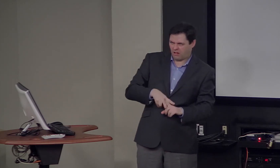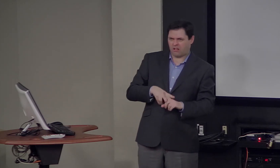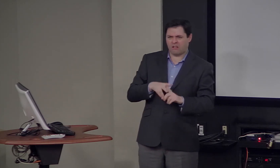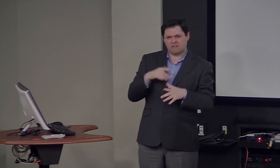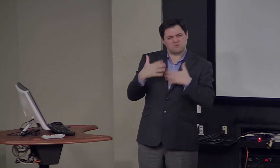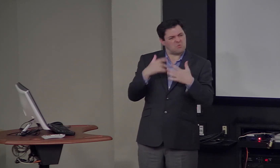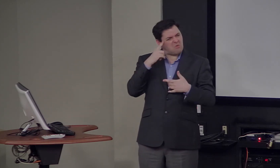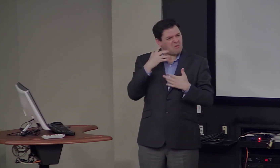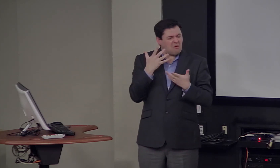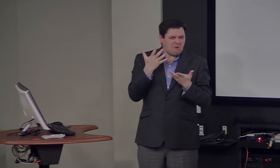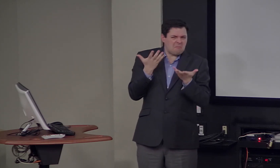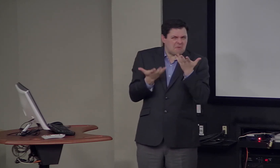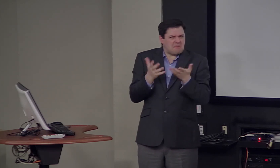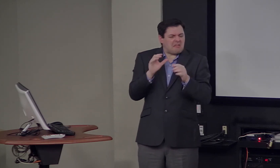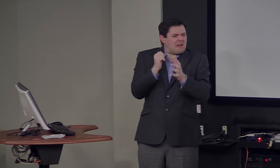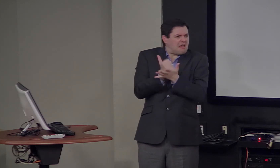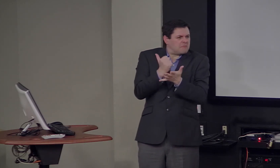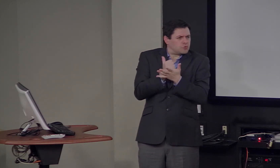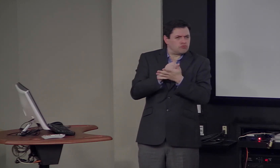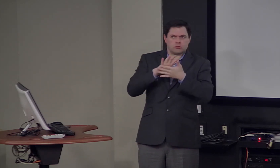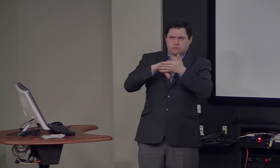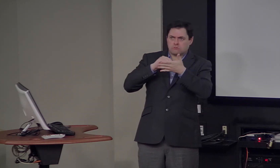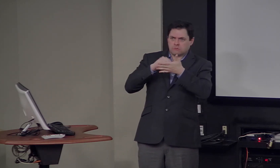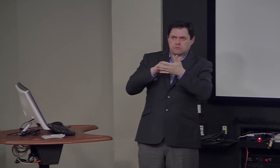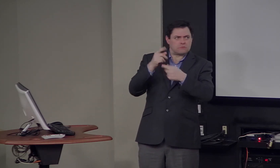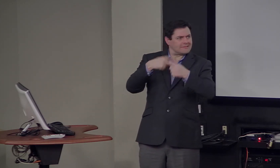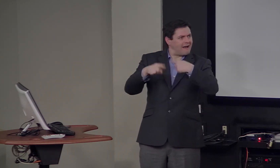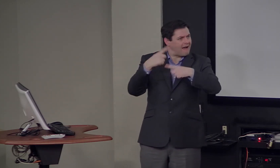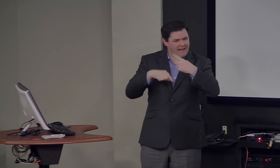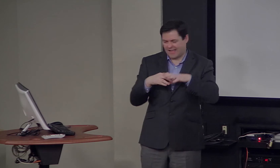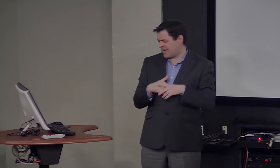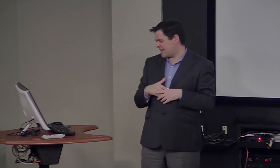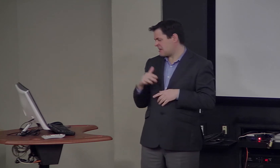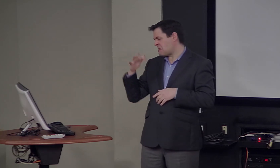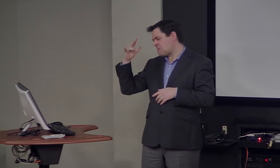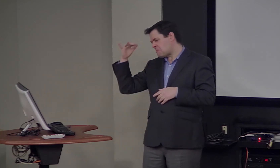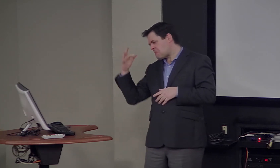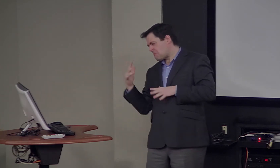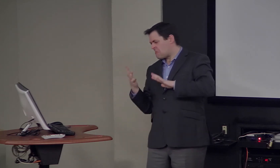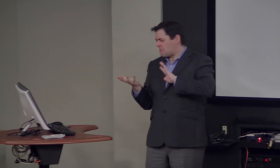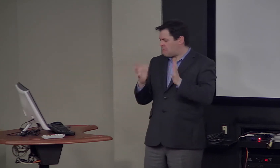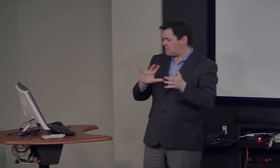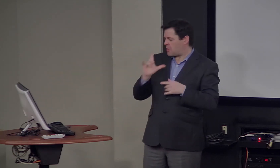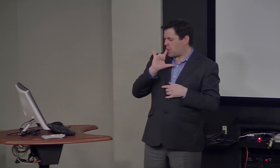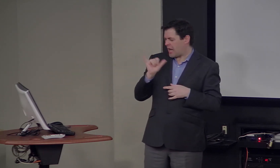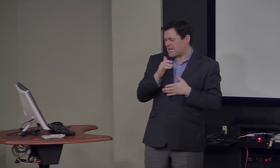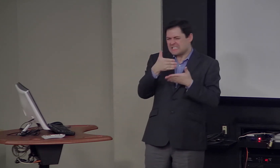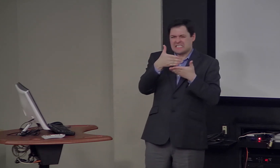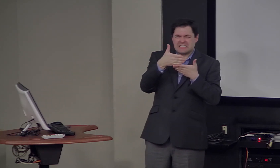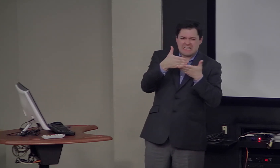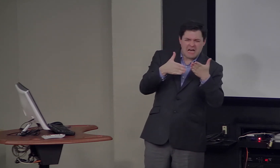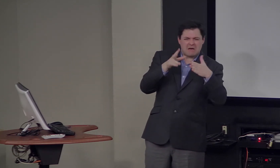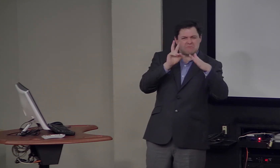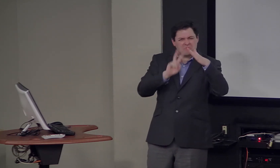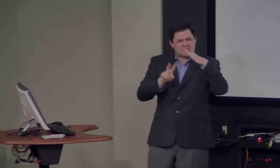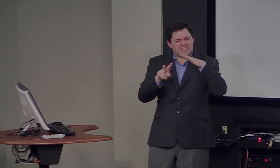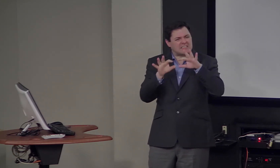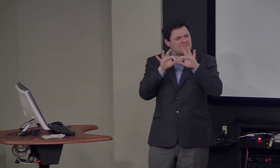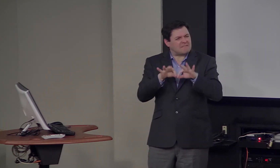phonological way to remember that auditorily. It has to be more of a visual phonology that's tapped into in order to learn the visual language. So